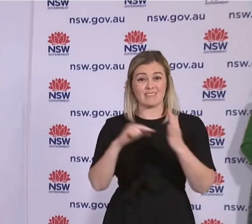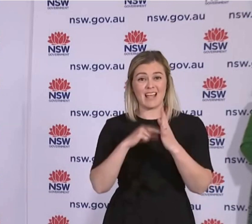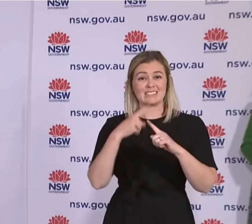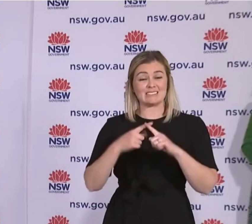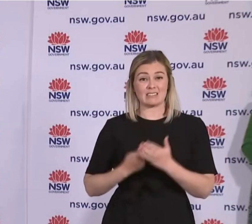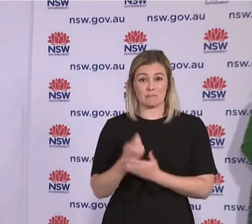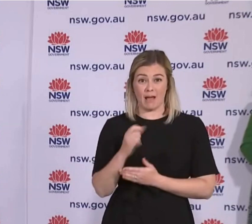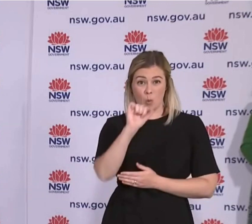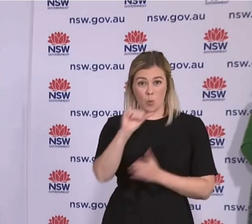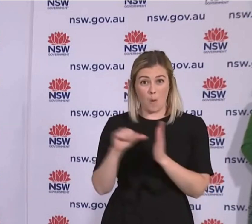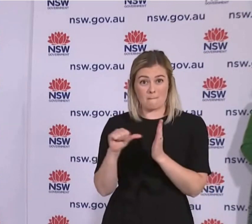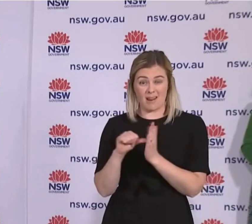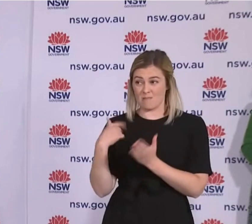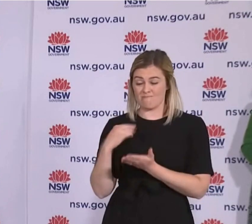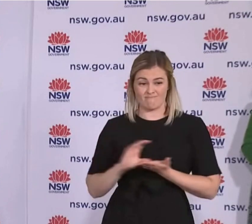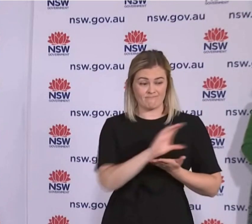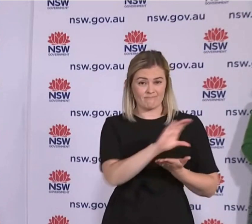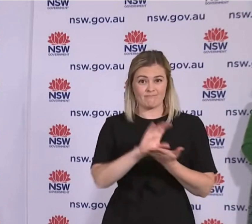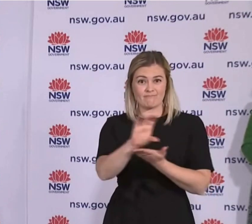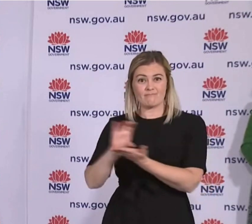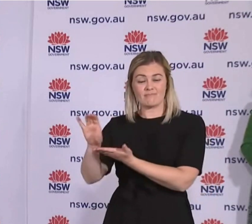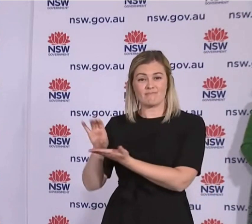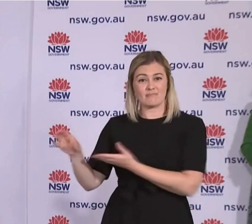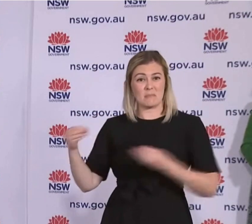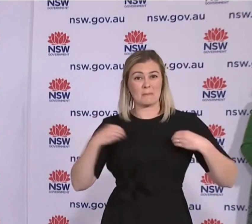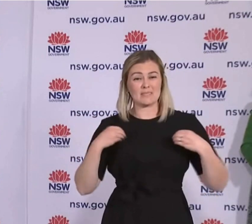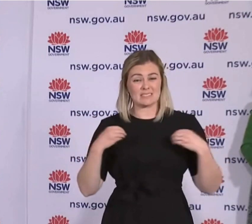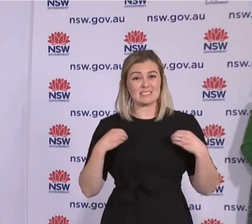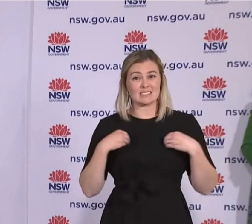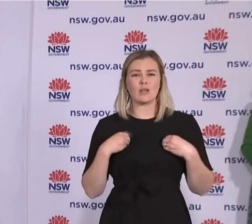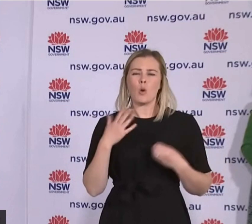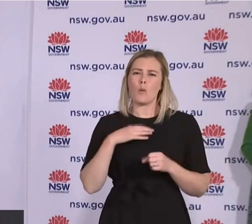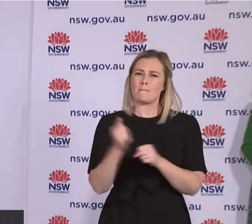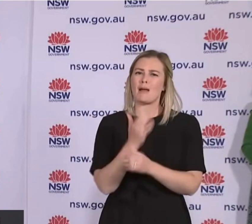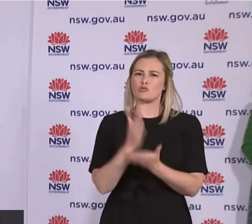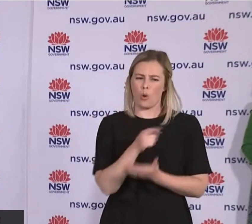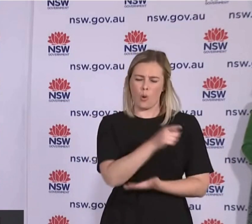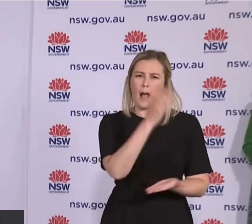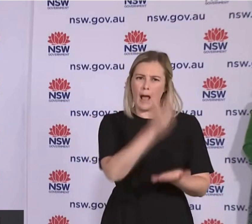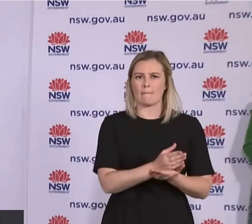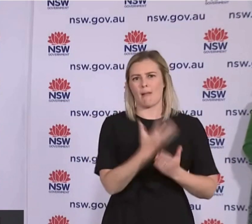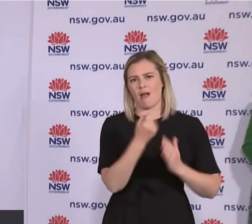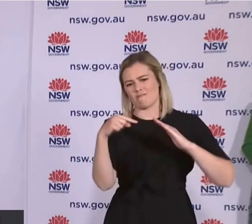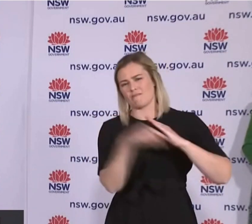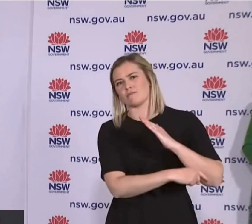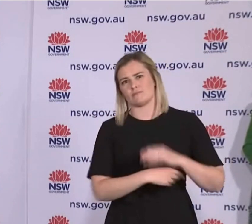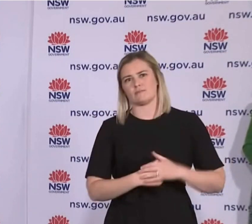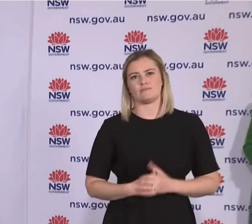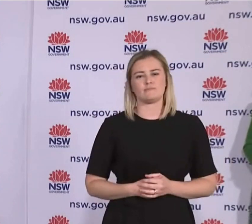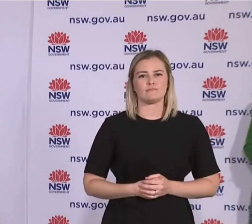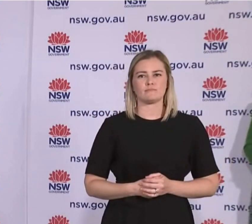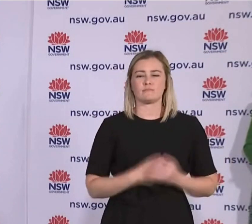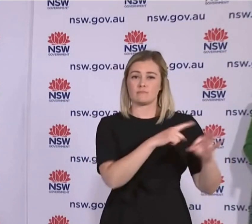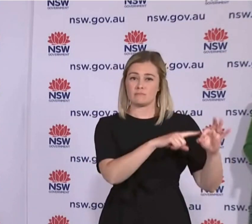get it right to ensure that it's going to businesses that are showing demonstrable loss. Did you have reason to believe there were businesses that